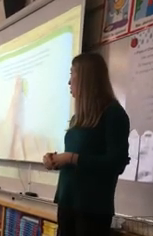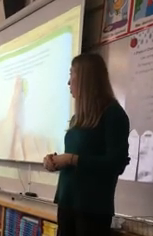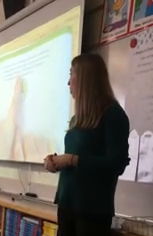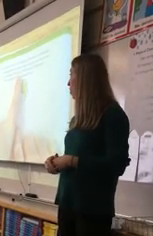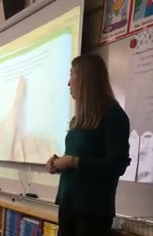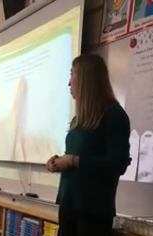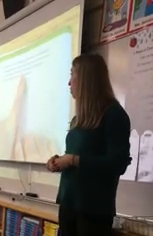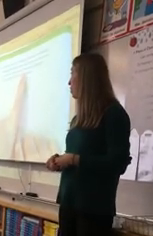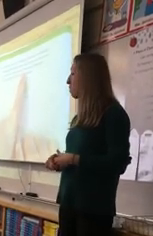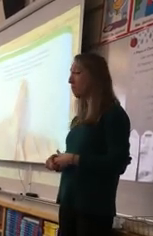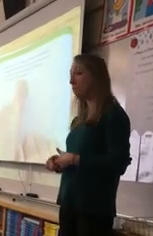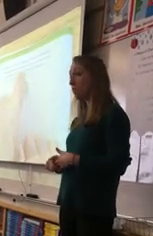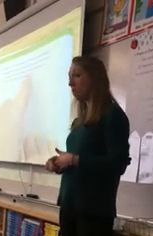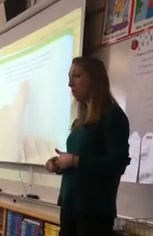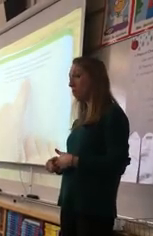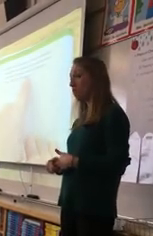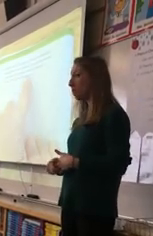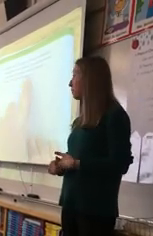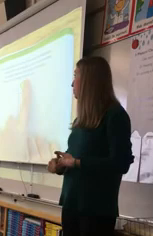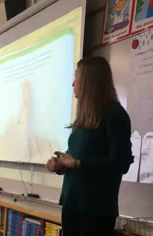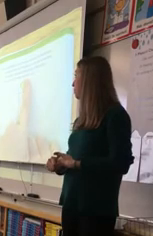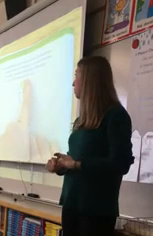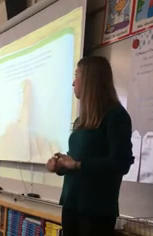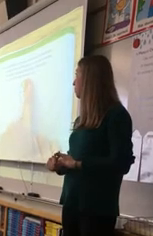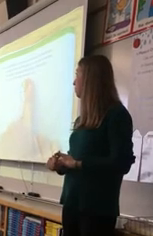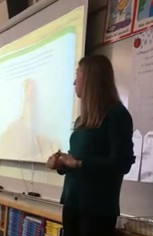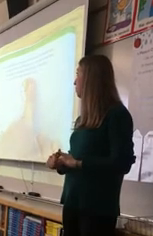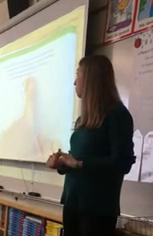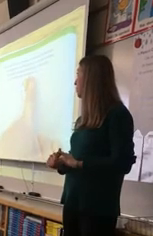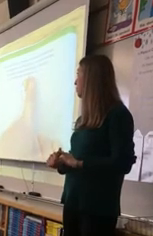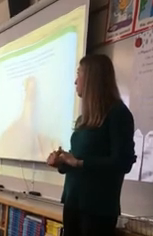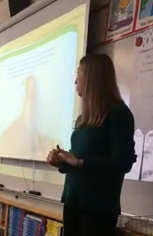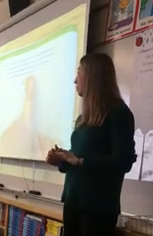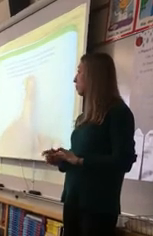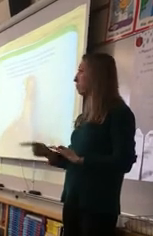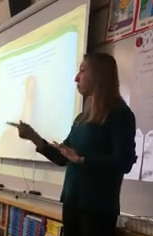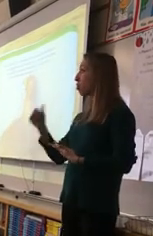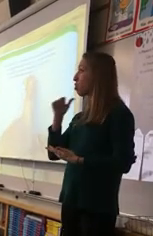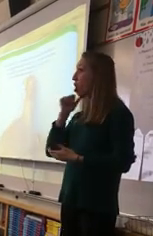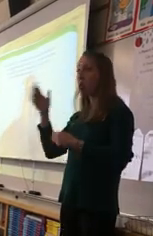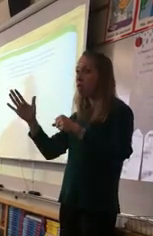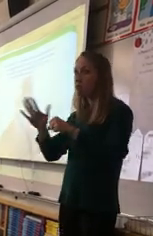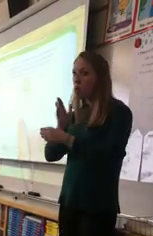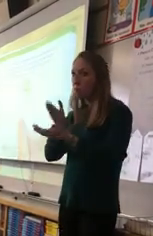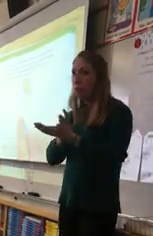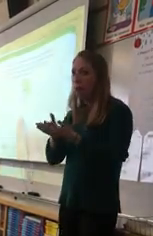1/4 of the whole pie. So not the whole pie, that's just left. The whole